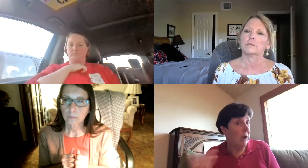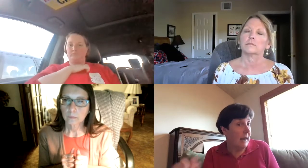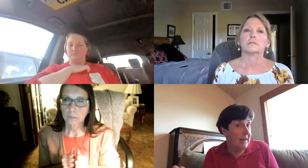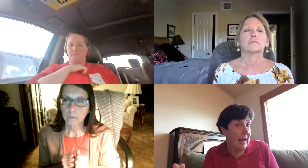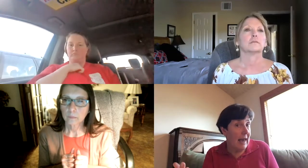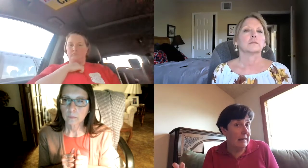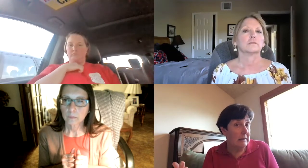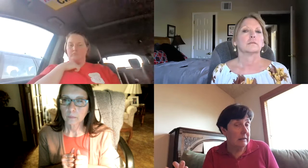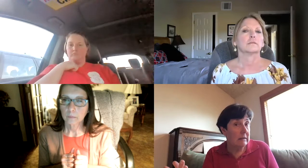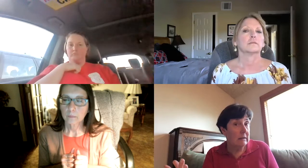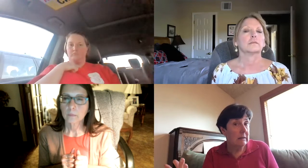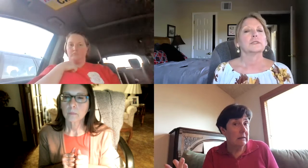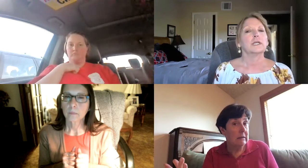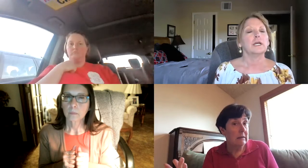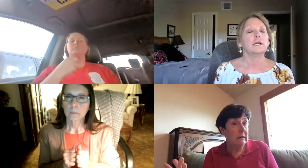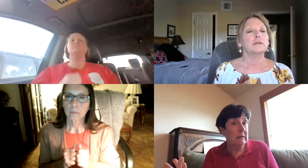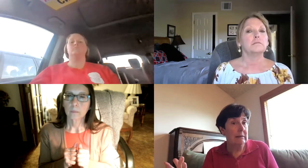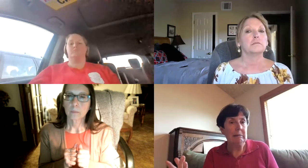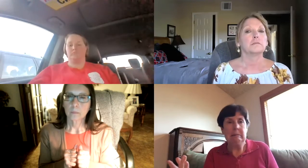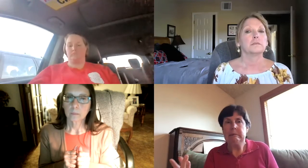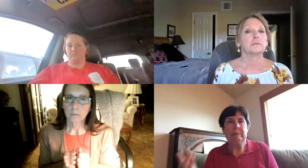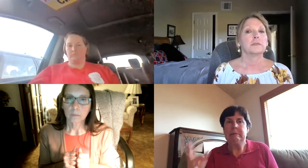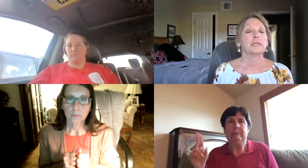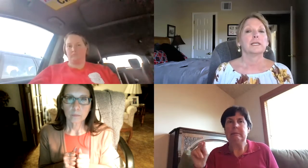do you like to act?